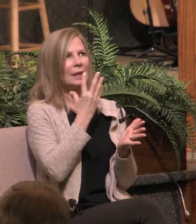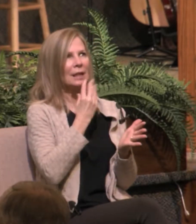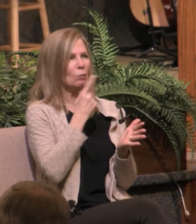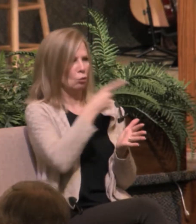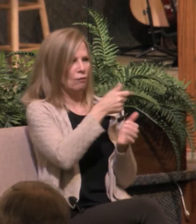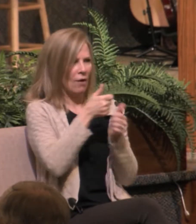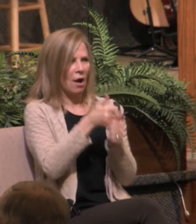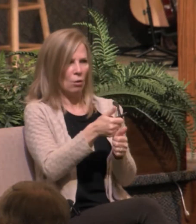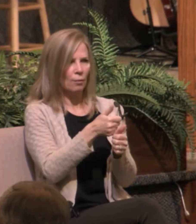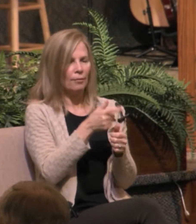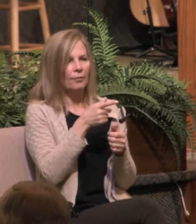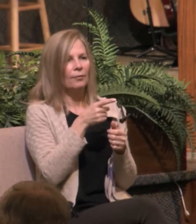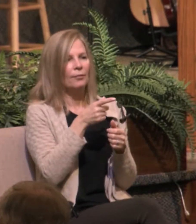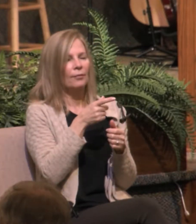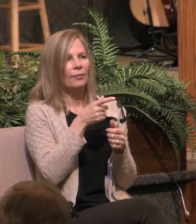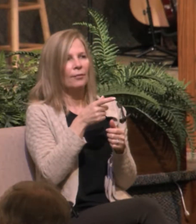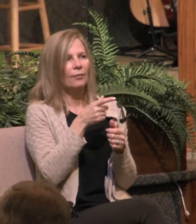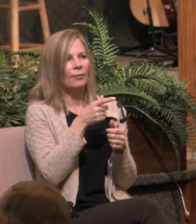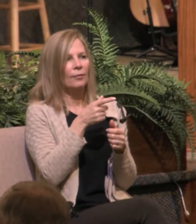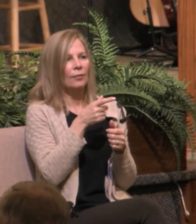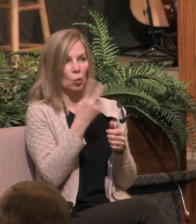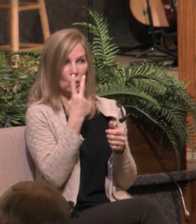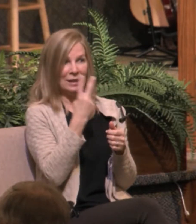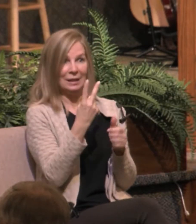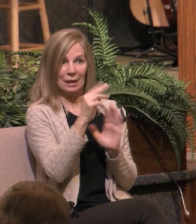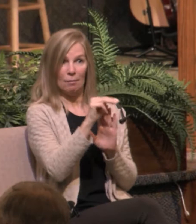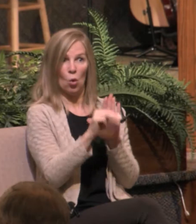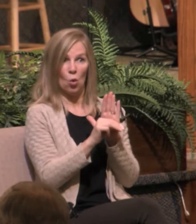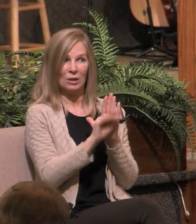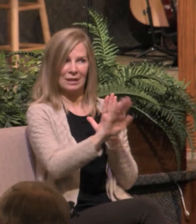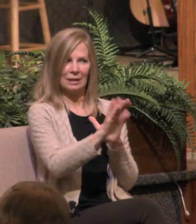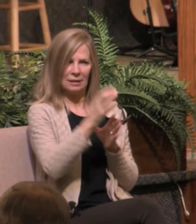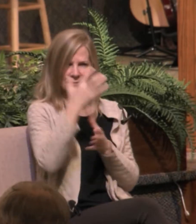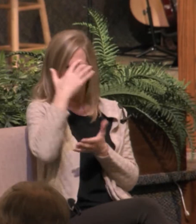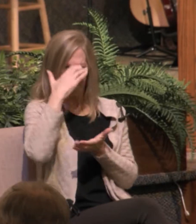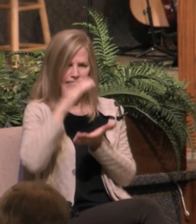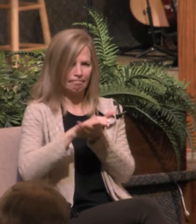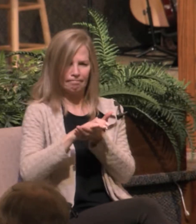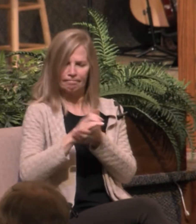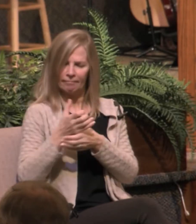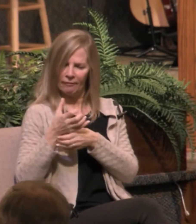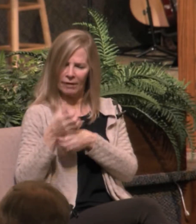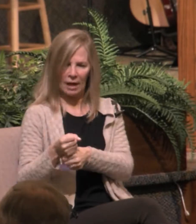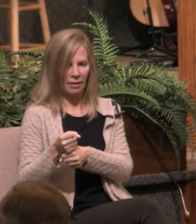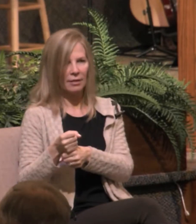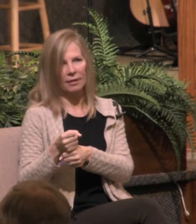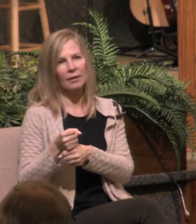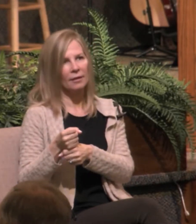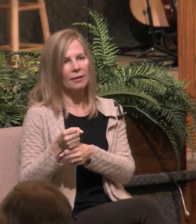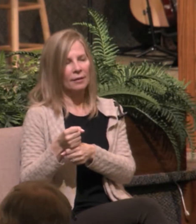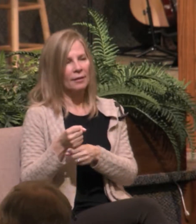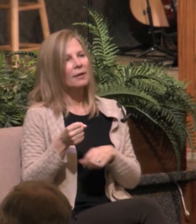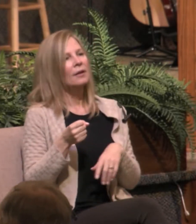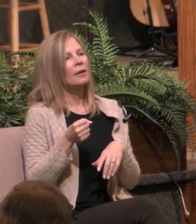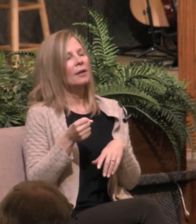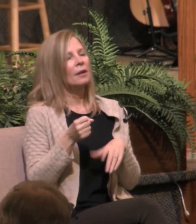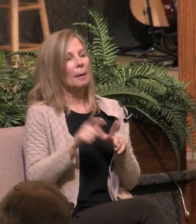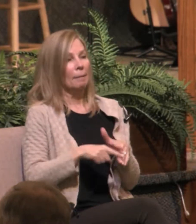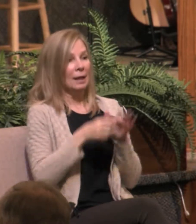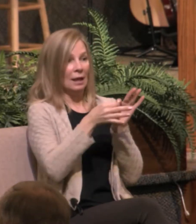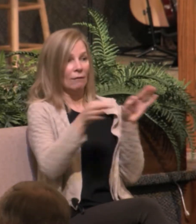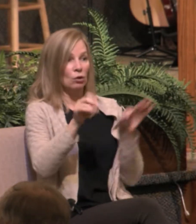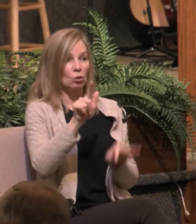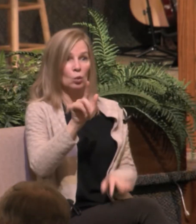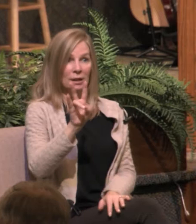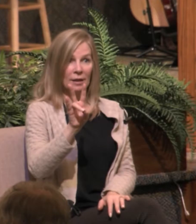you follow along, as we see Moses' faith on display and also its impact on the nation of Israel. Beginning at verse